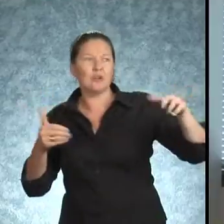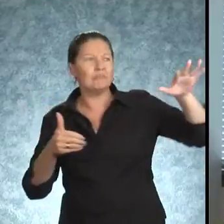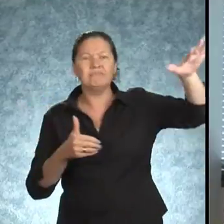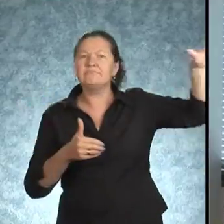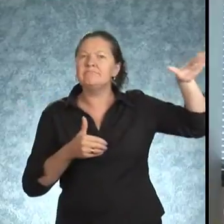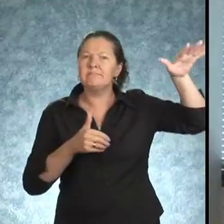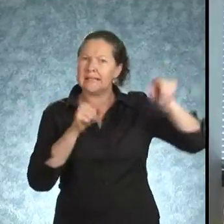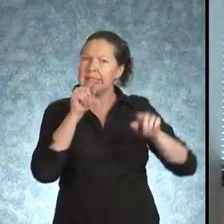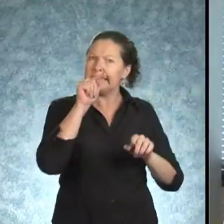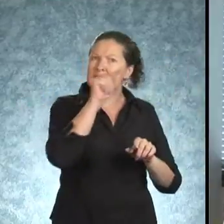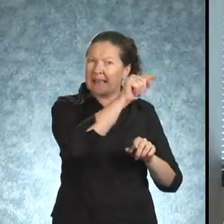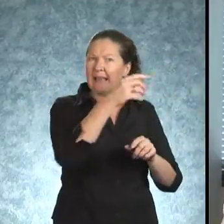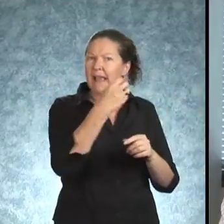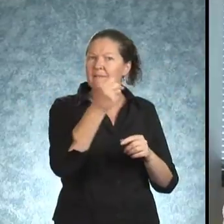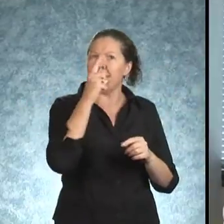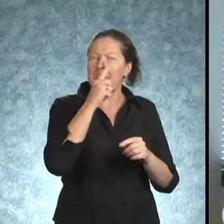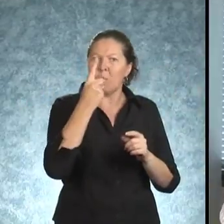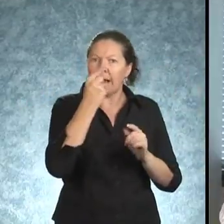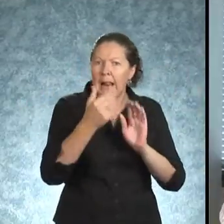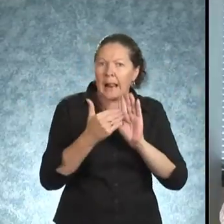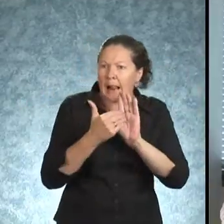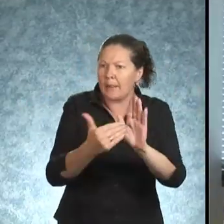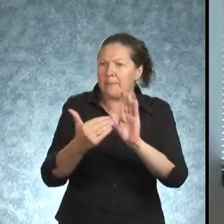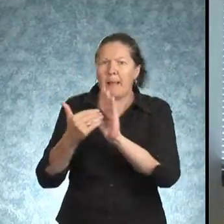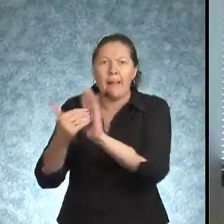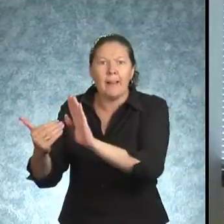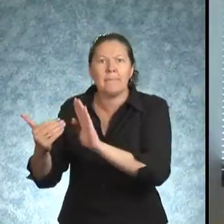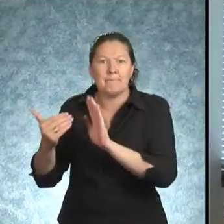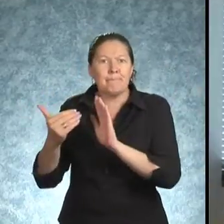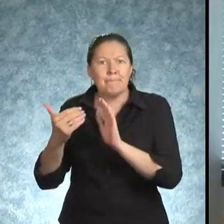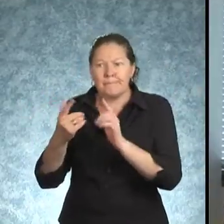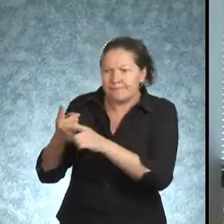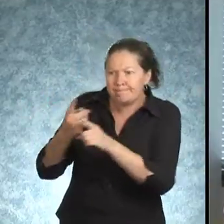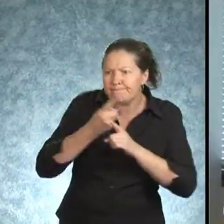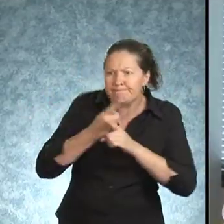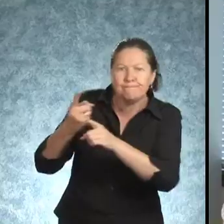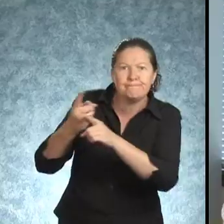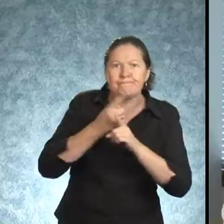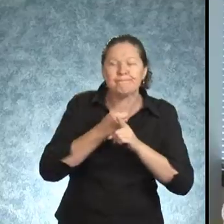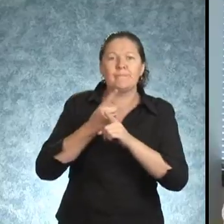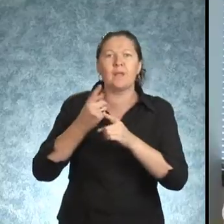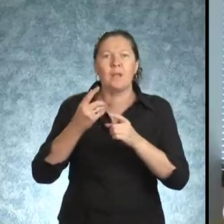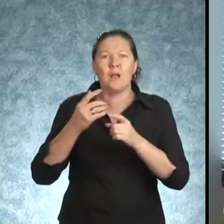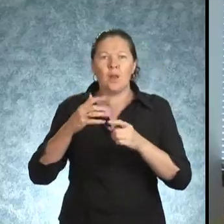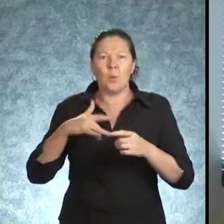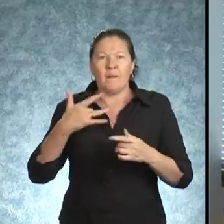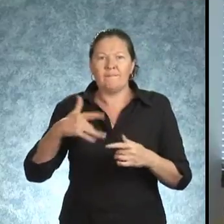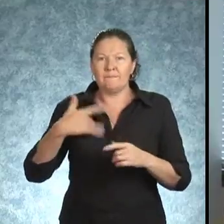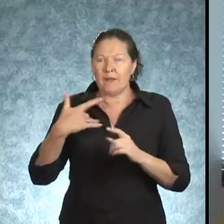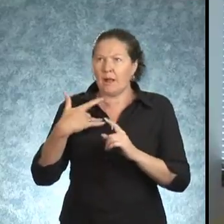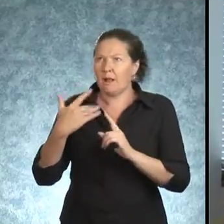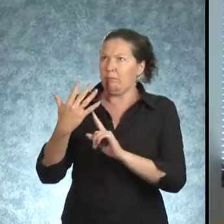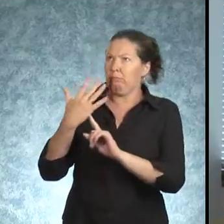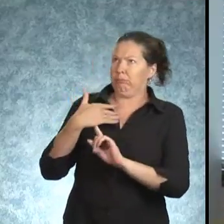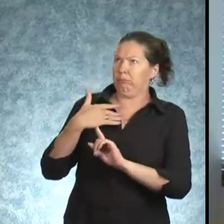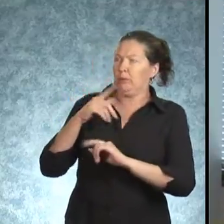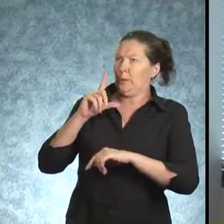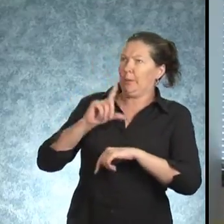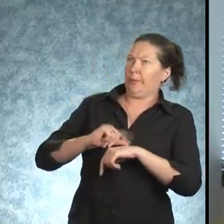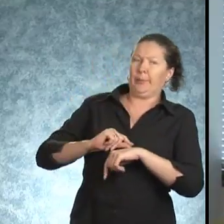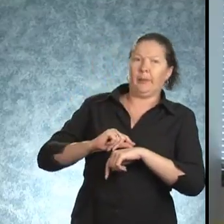you've got people there to help you go through those things and talk about those things without feeling intimidated or without